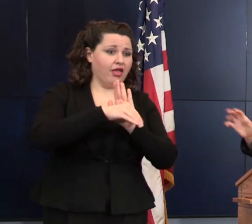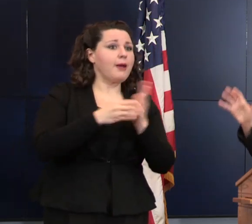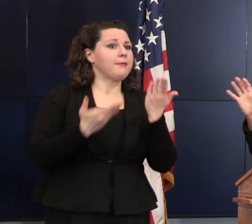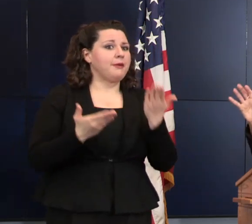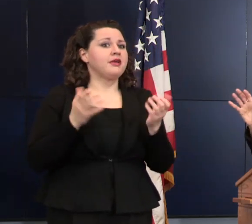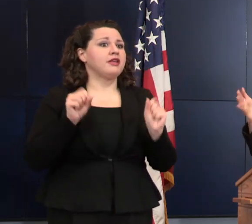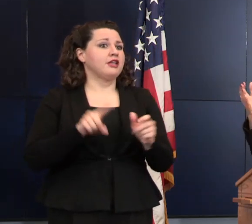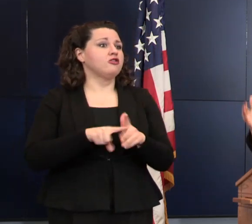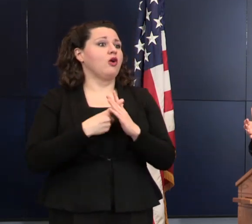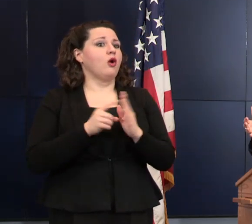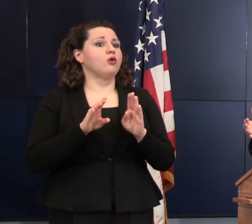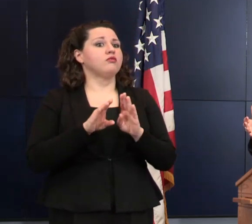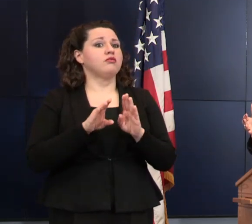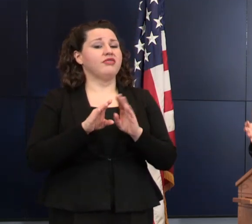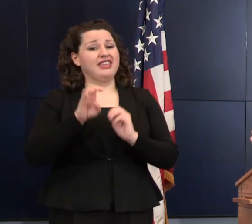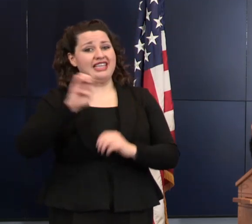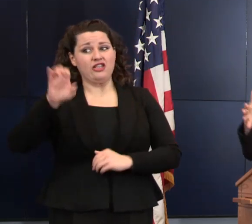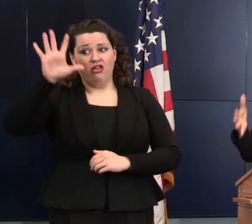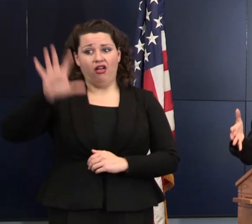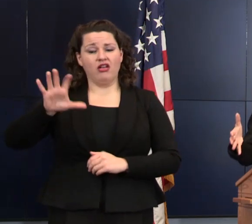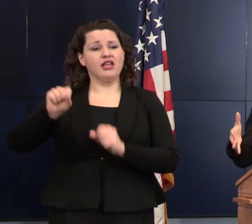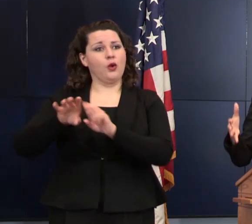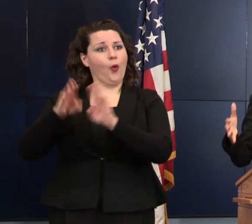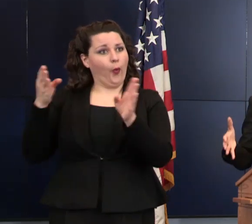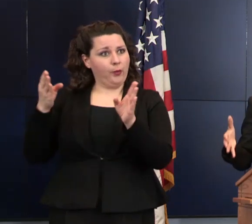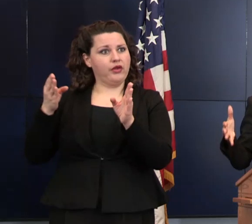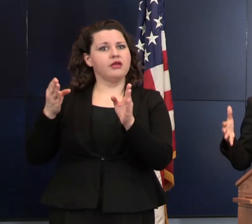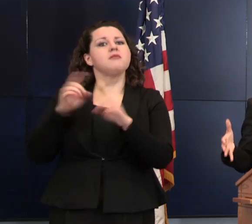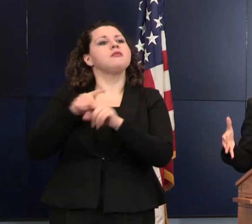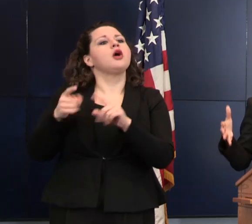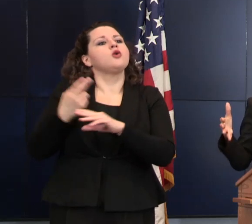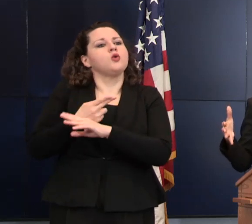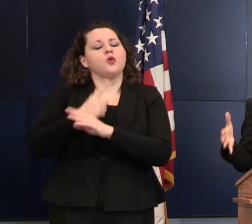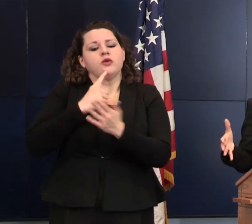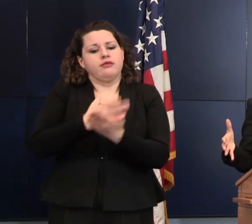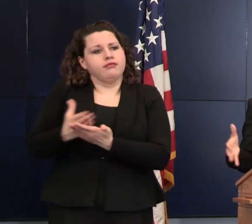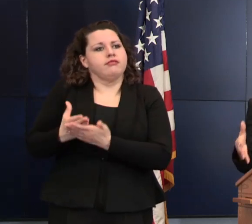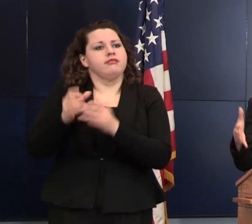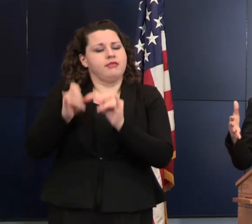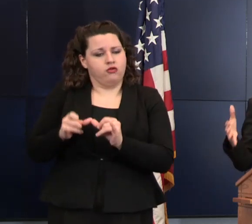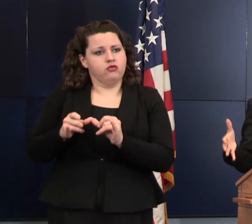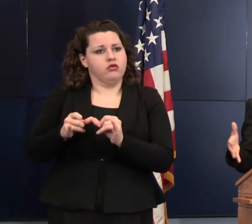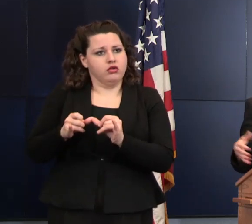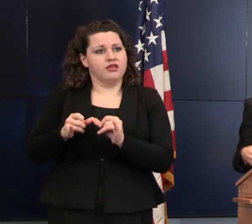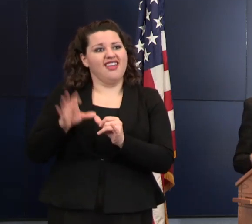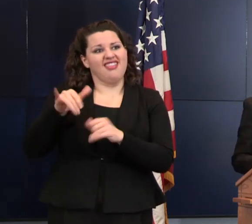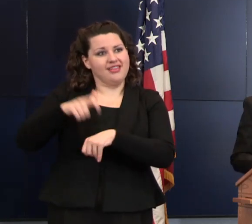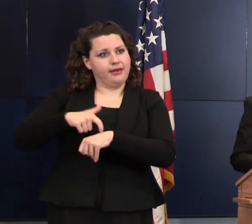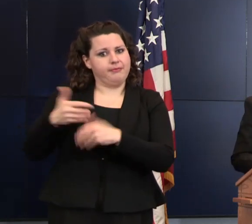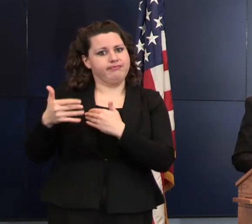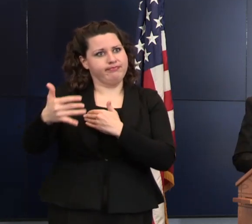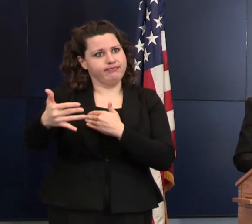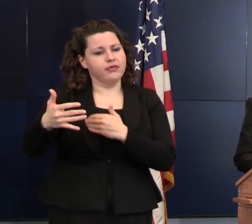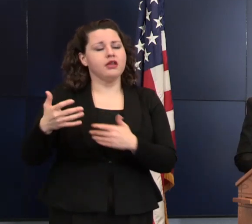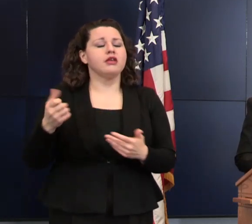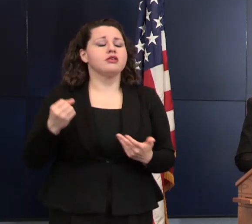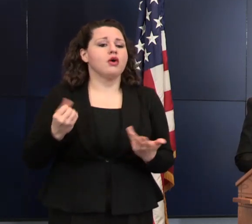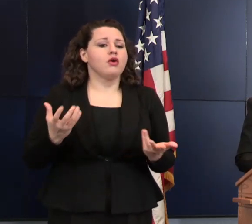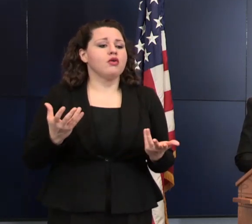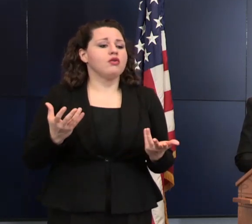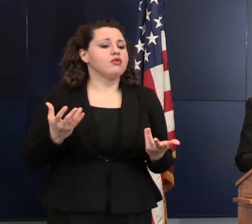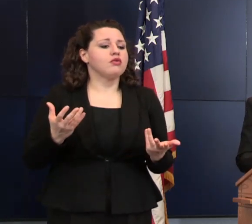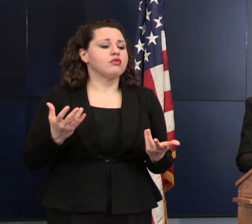to open up the eastern side of the state based on the data and the metrics that we're looking at that time. So,